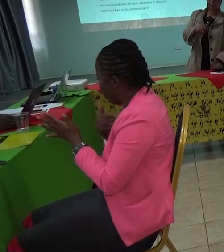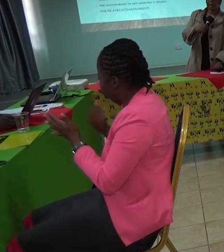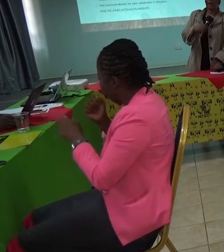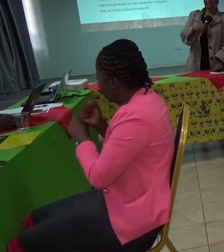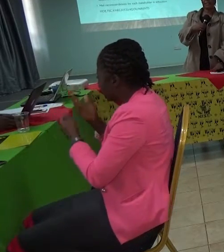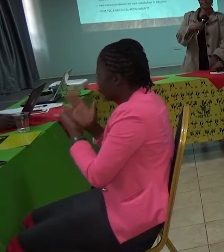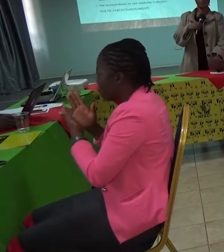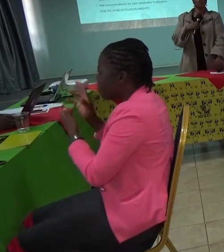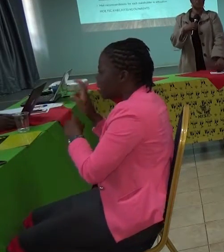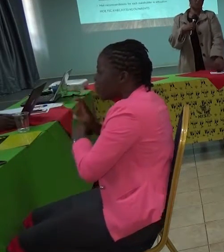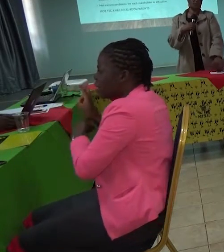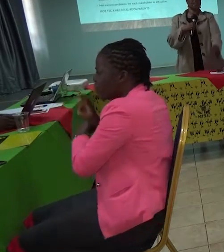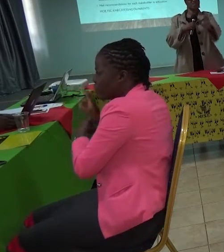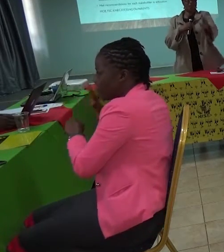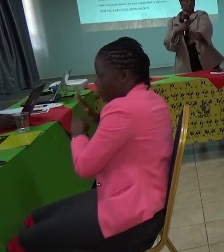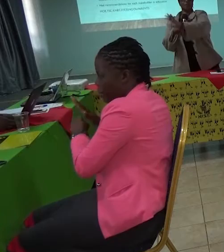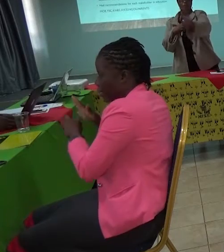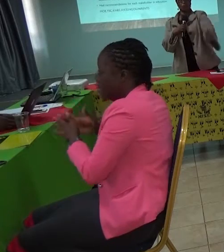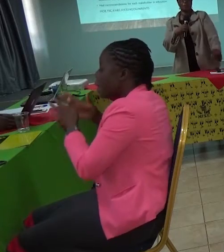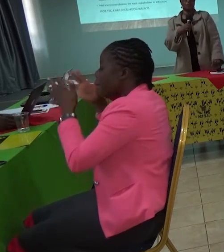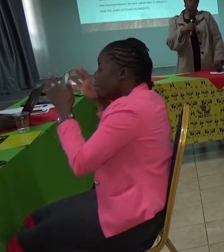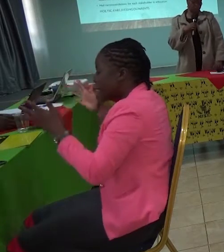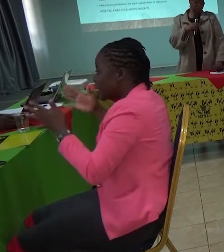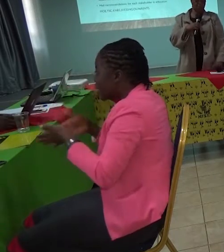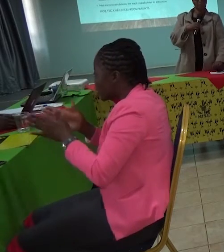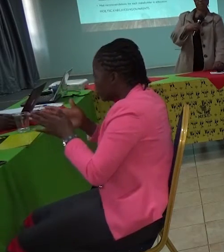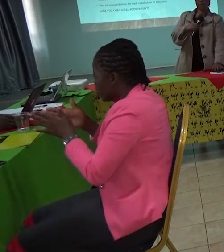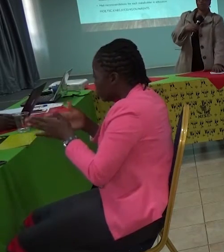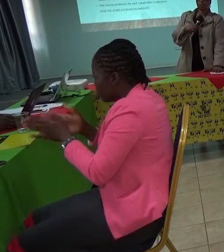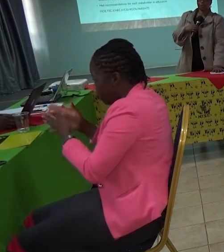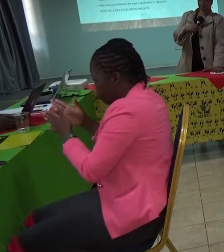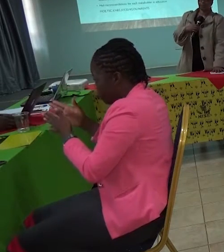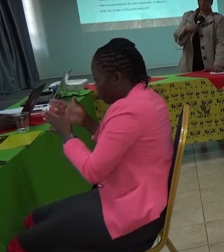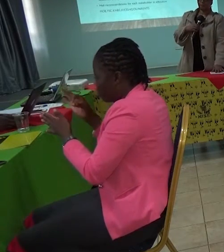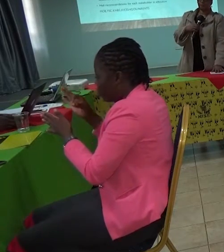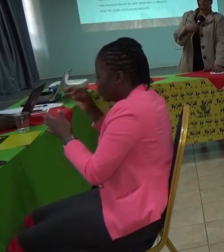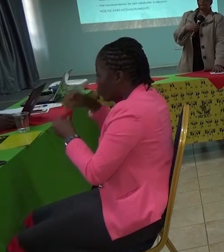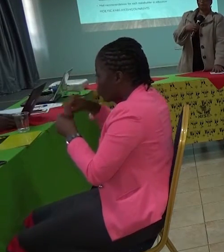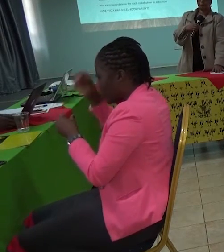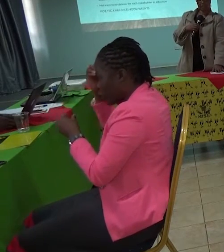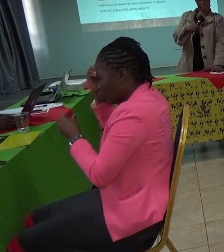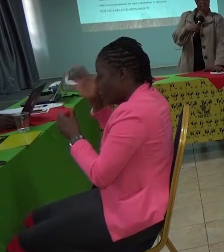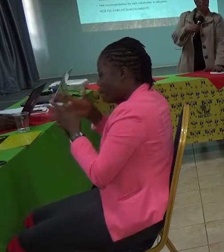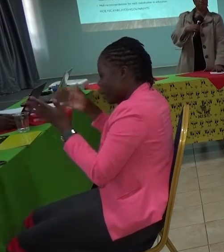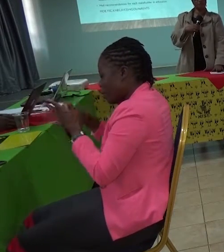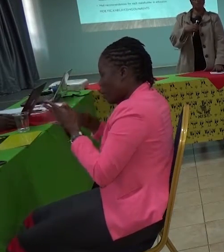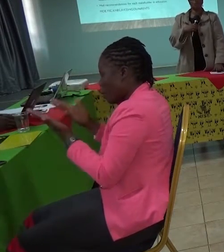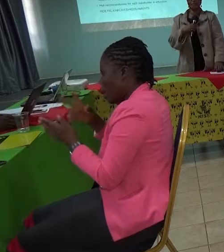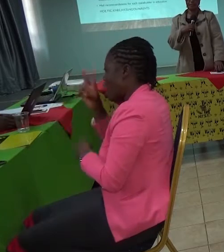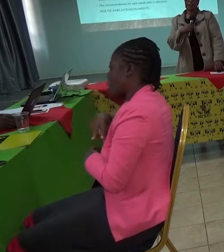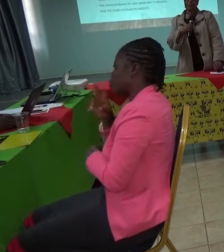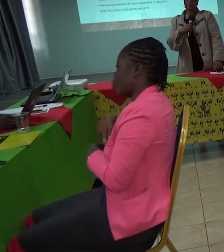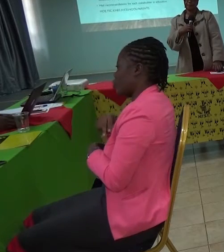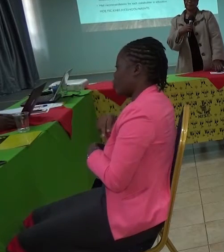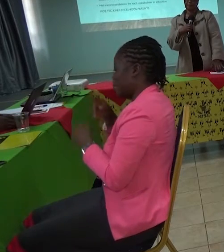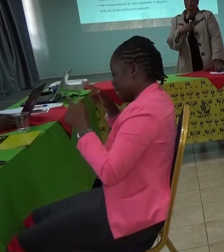one, our greatest issue with this trend of inclusive education is attitude. You've got to change yourself before you change